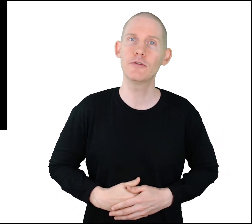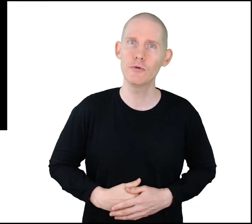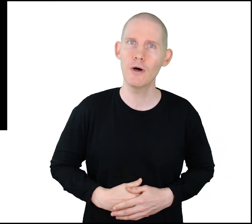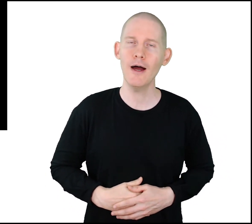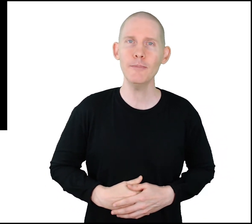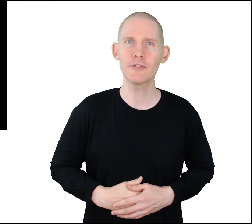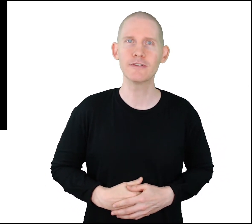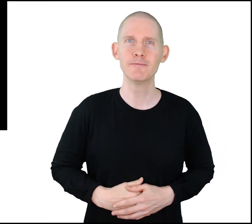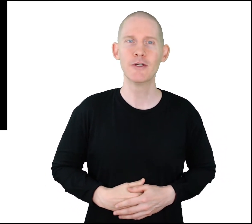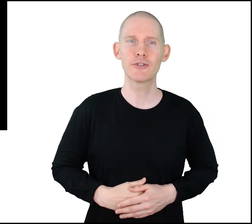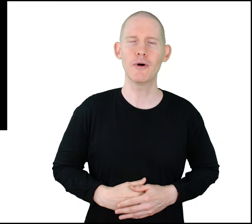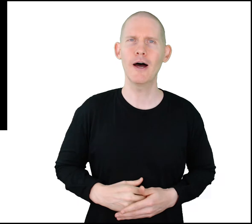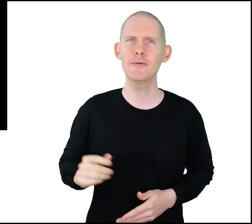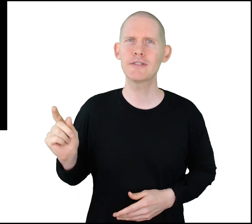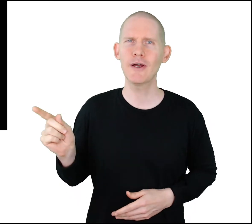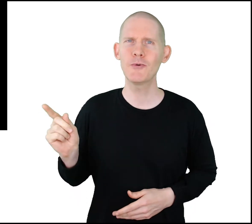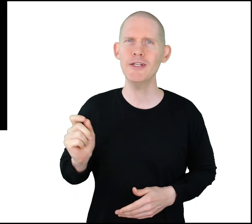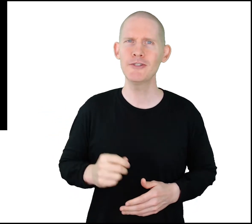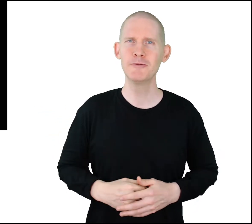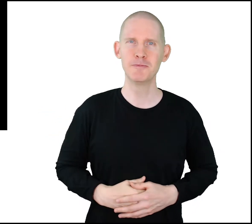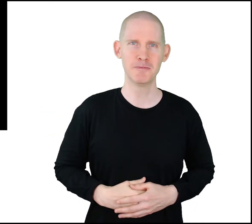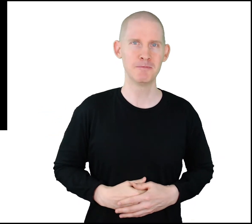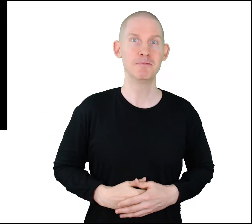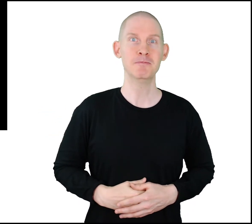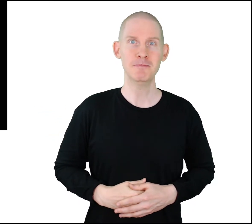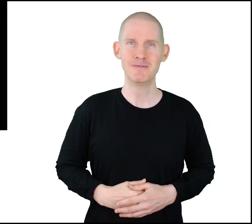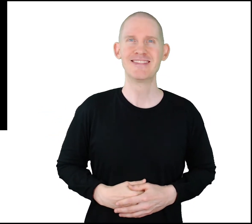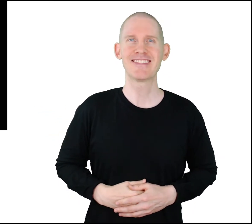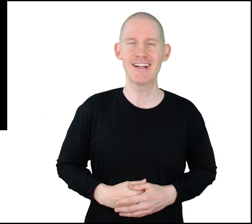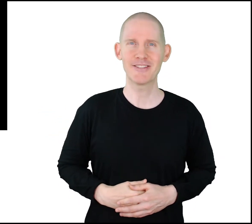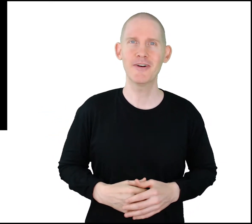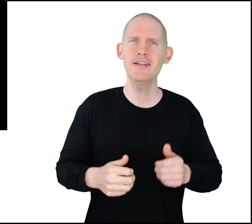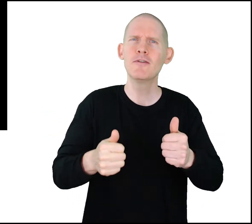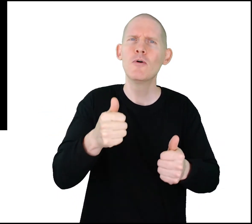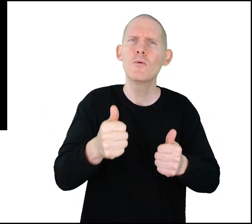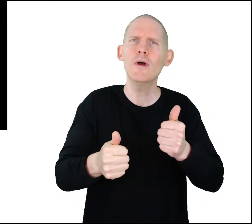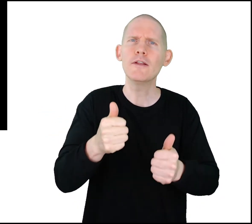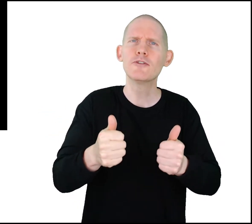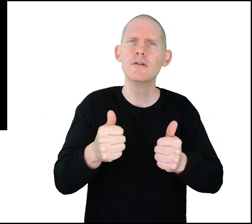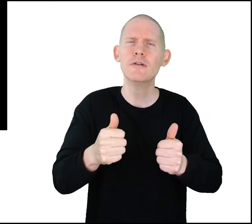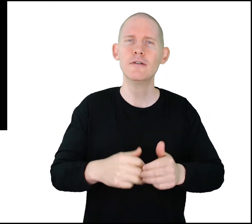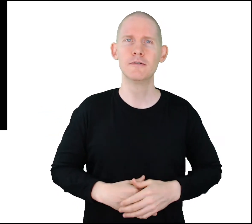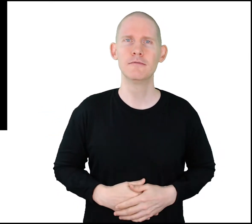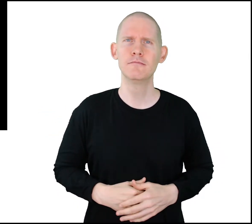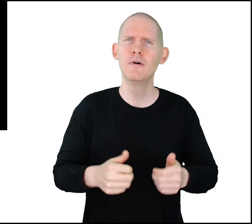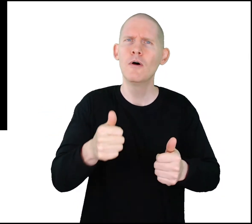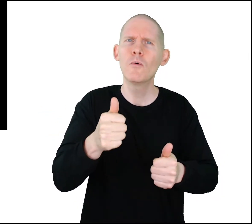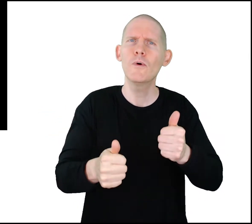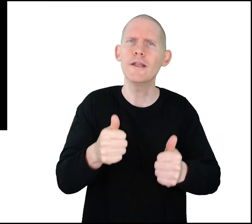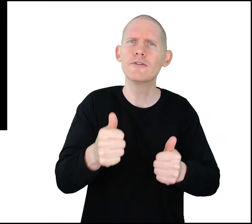two options. So how do we sign which? That's right, which. Which?